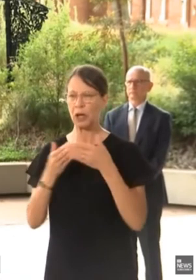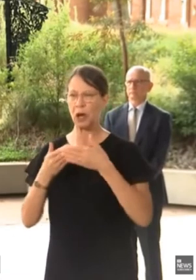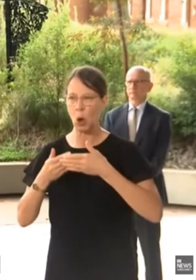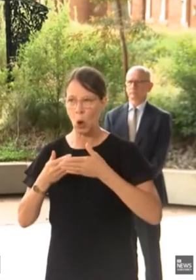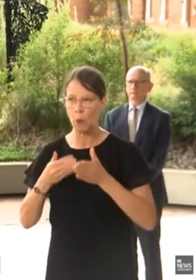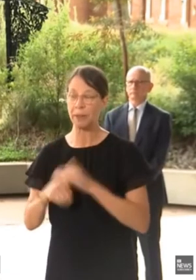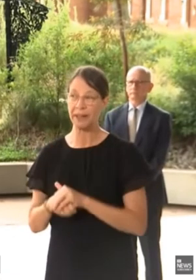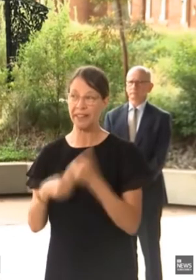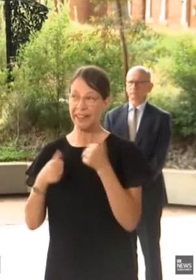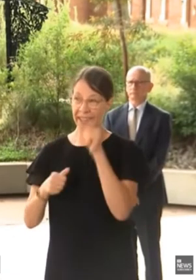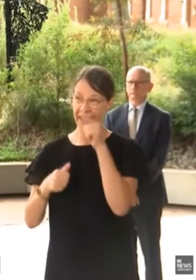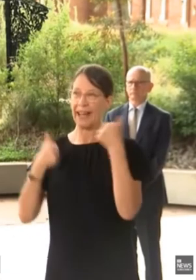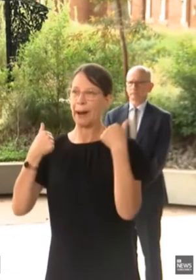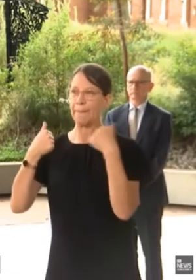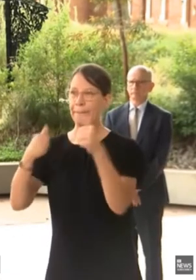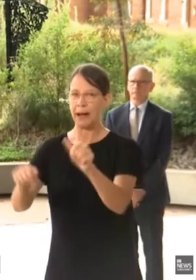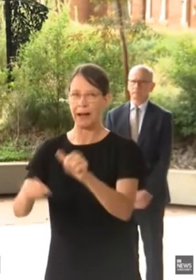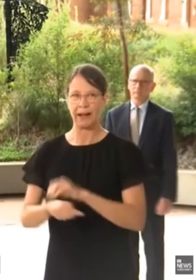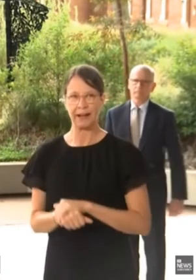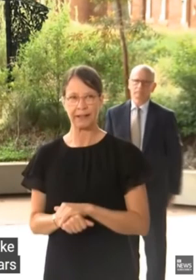like we have over the last 2 years. The Victorian